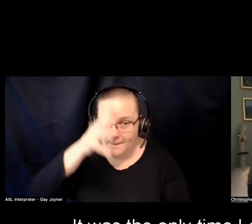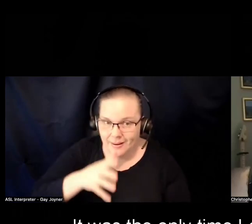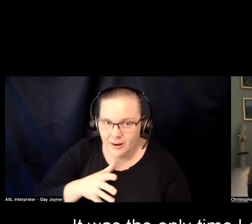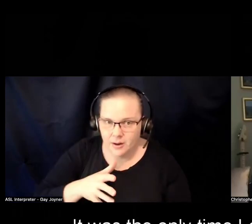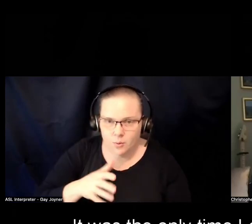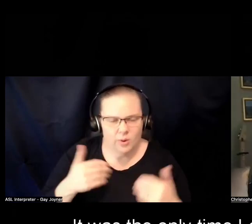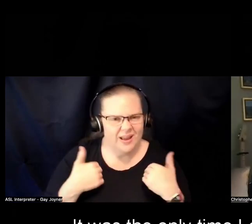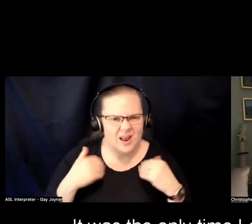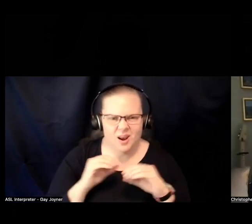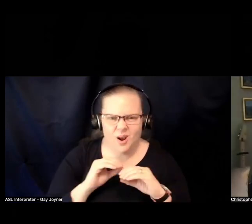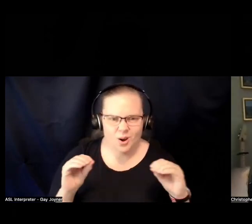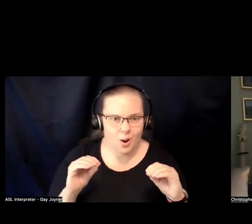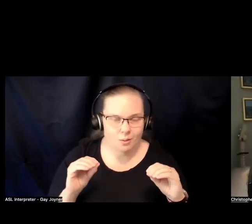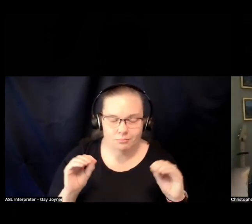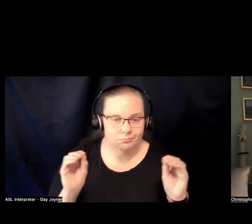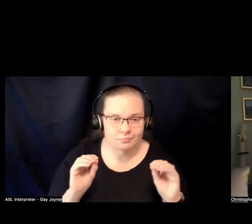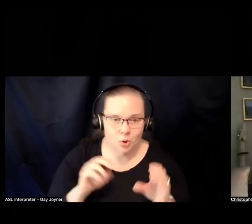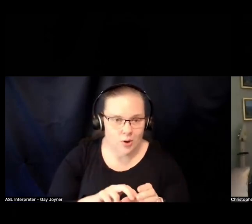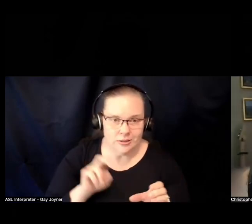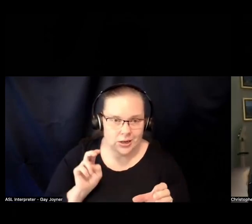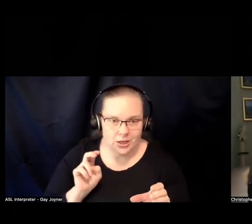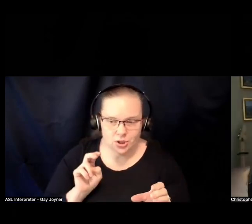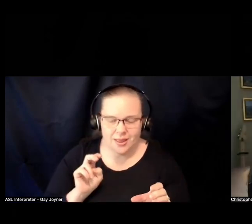ever saw him get mad, Anna recalled.